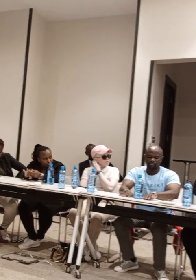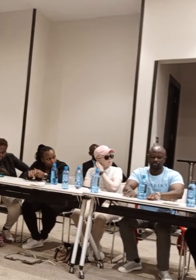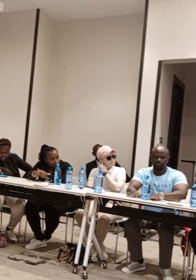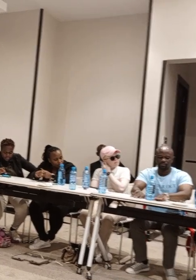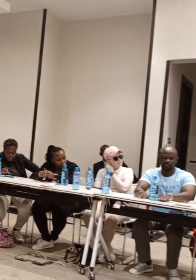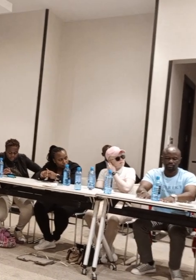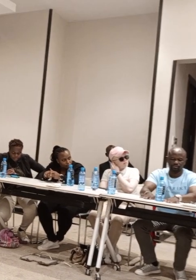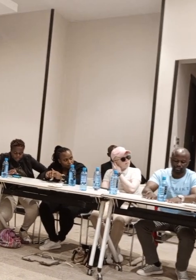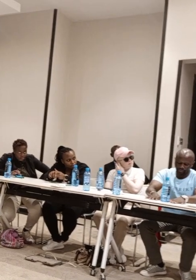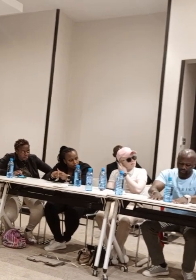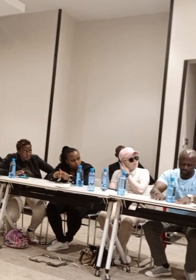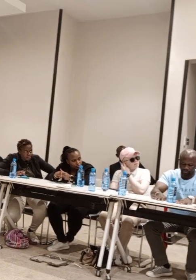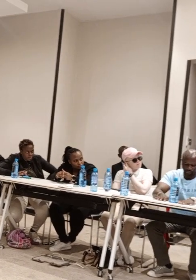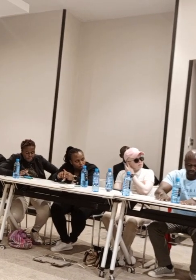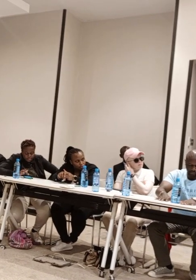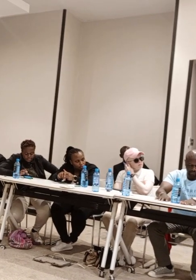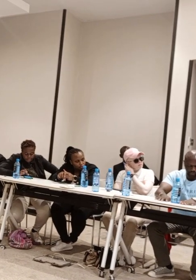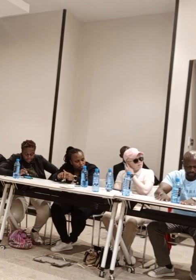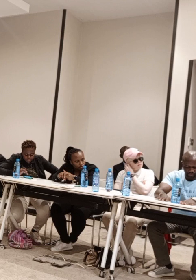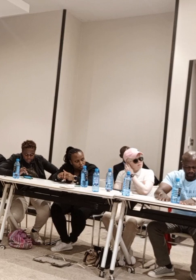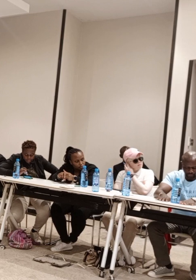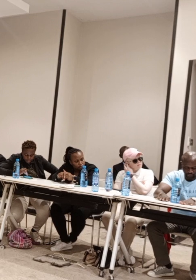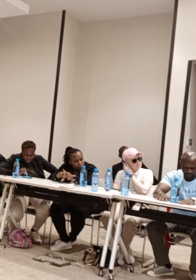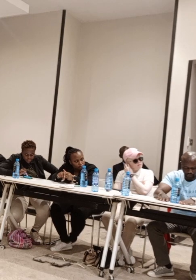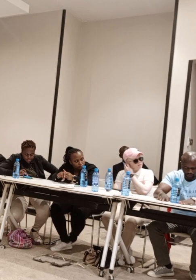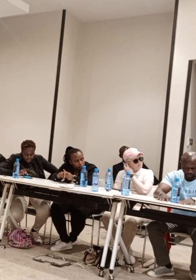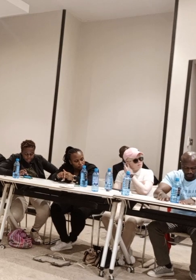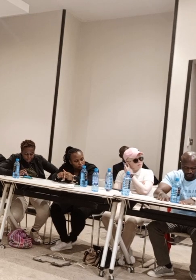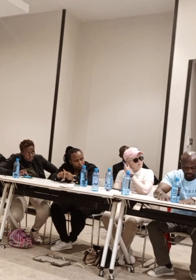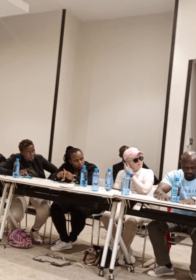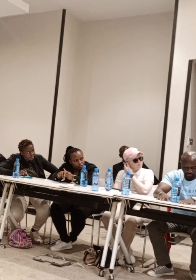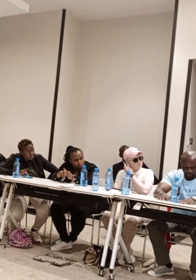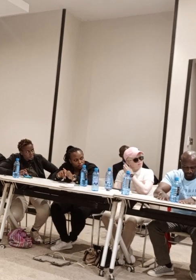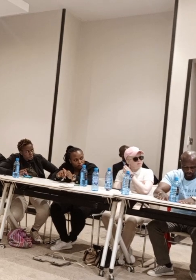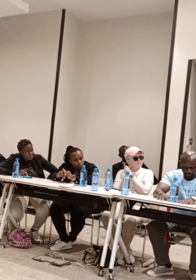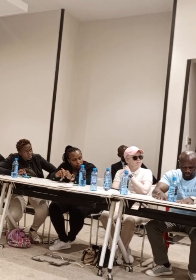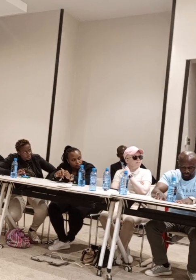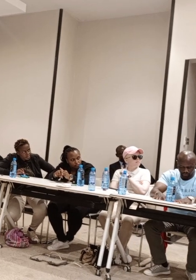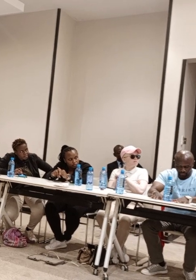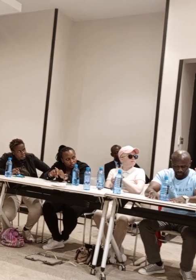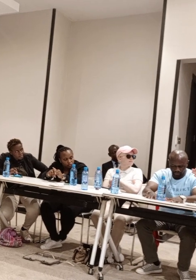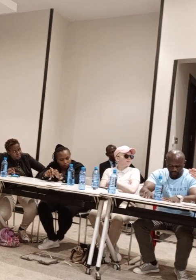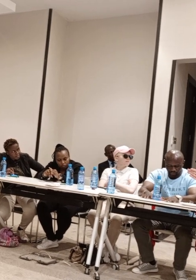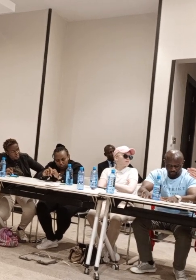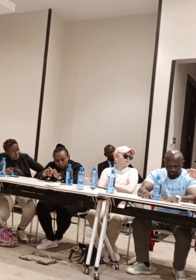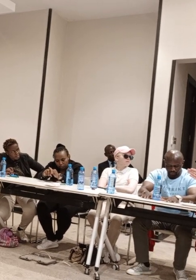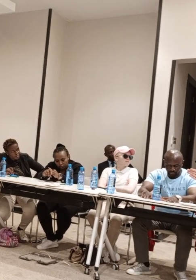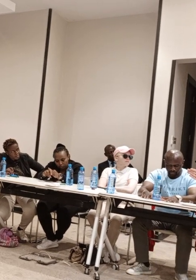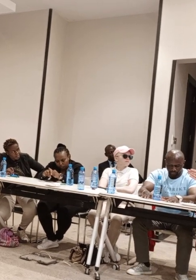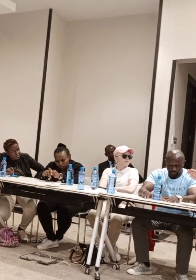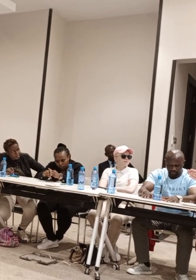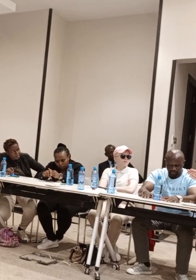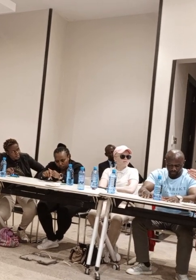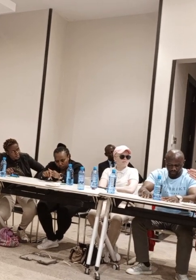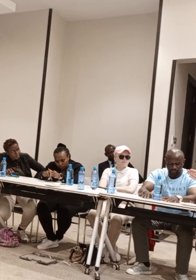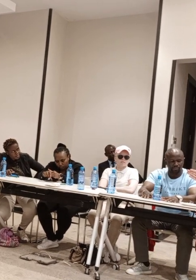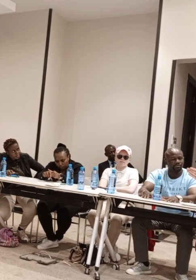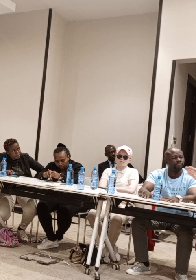Okay. Thank you, Dr. Mugesa. And that's why, for example, in terms of the journey towards inclusion, we don't take a lot of